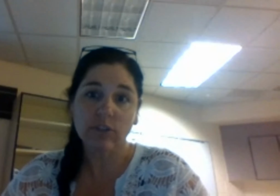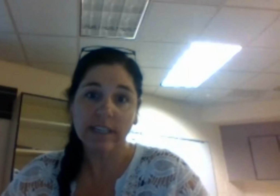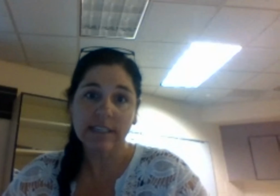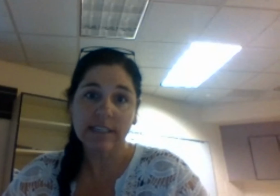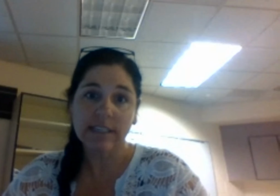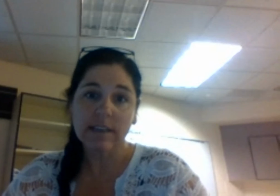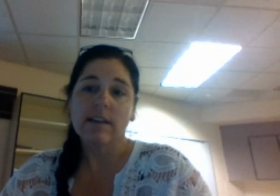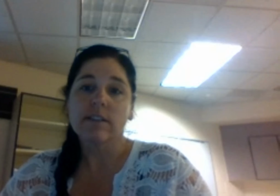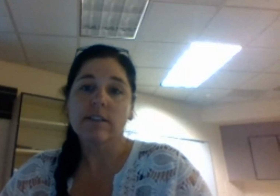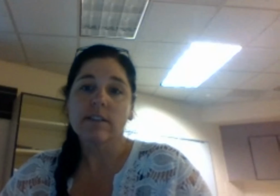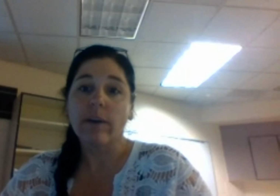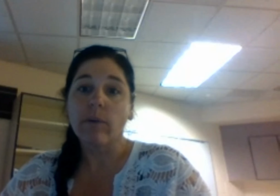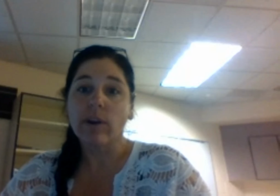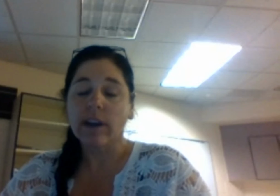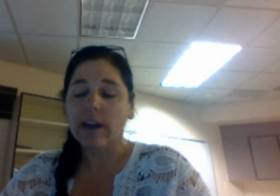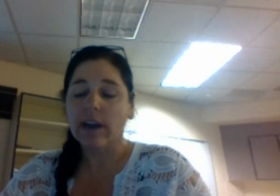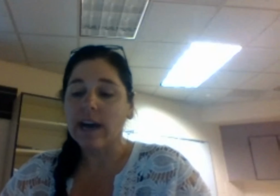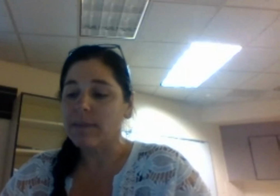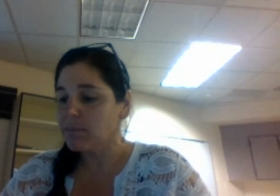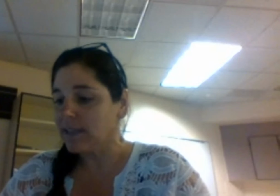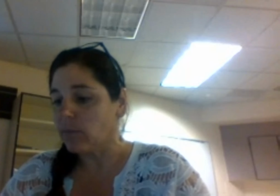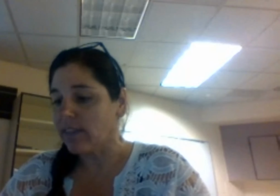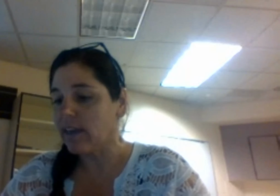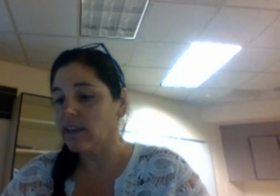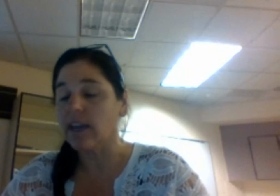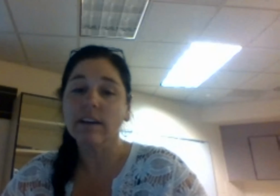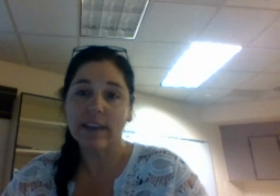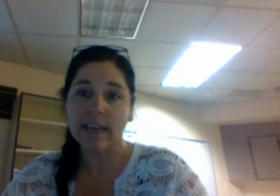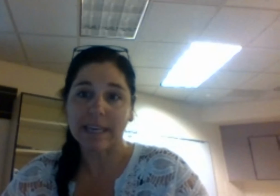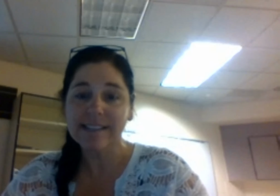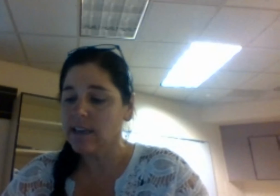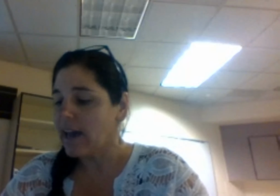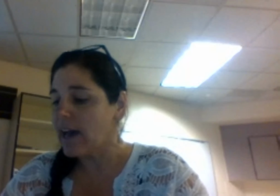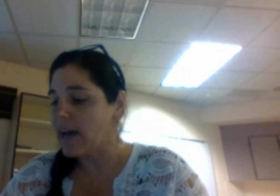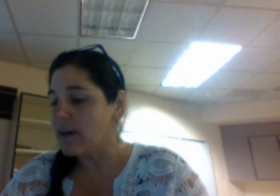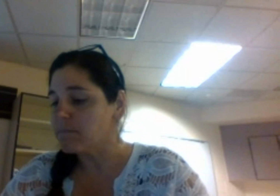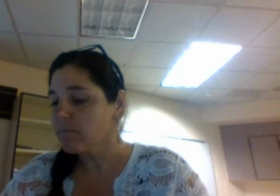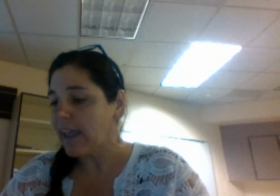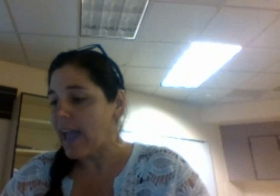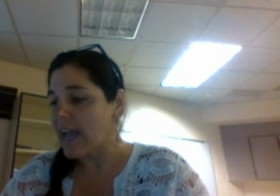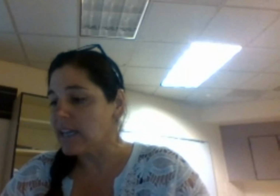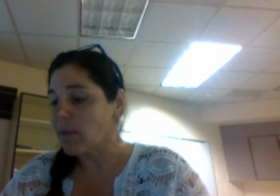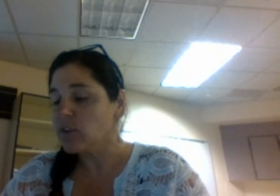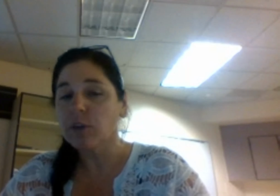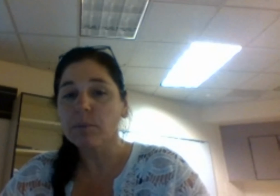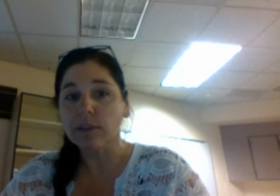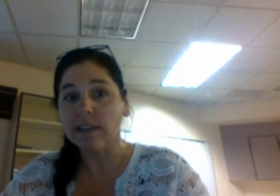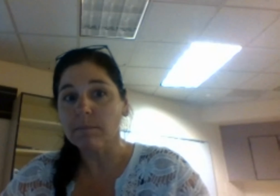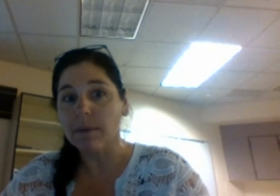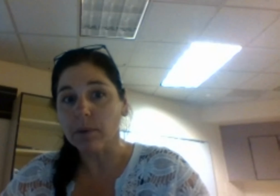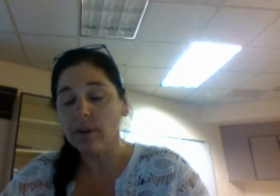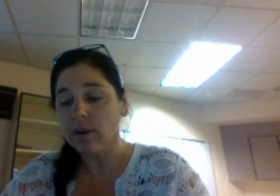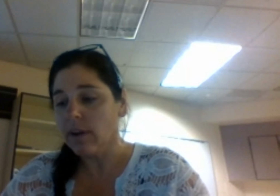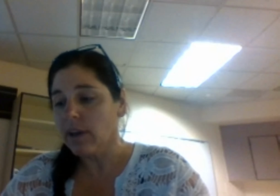School District. So I work intimately with young families, and I'm also a